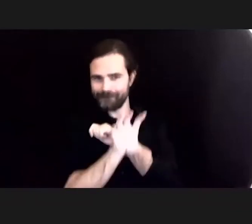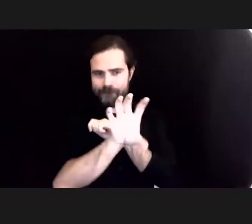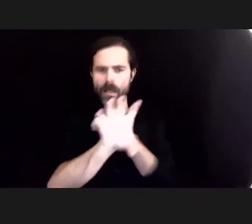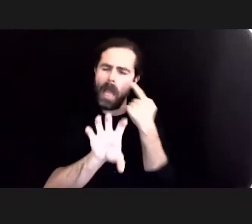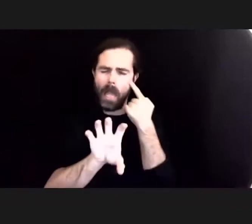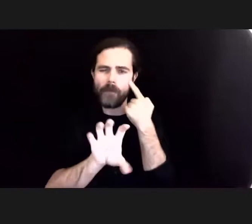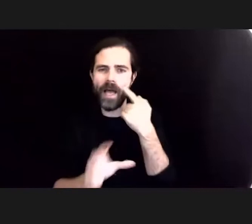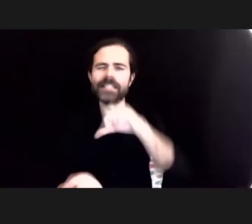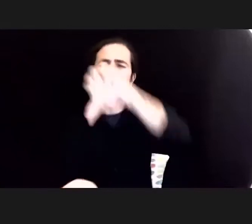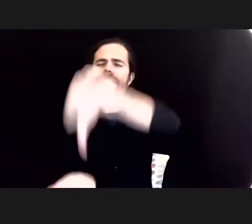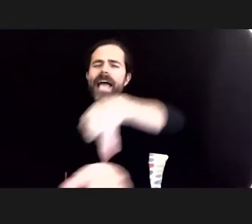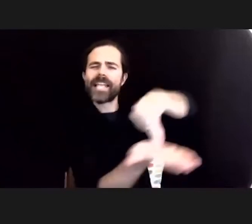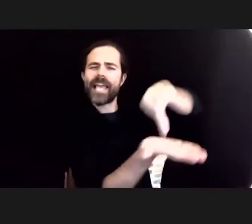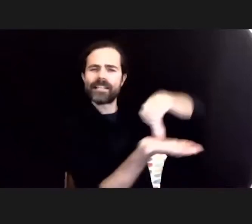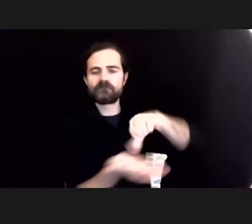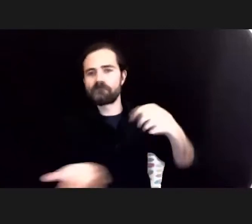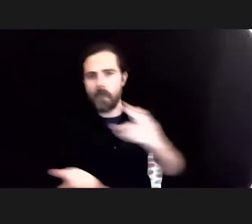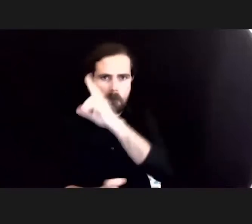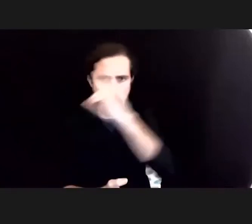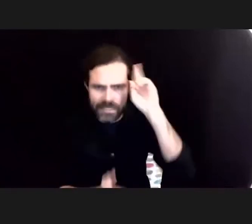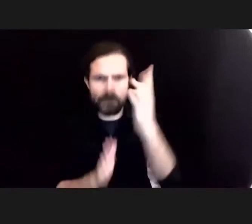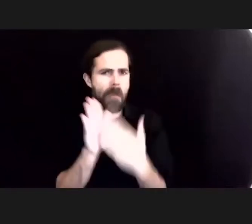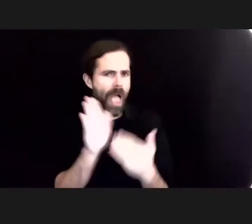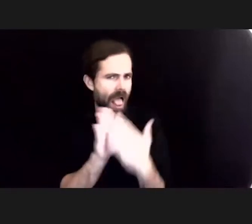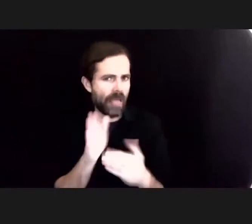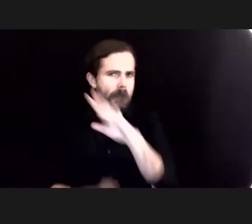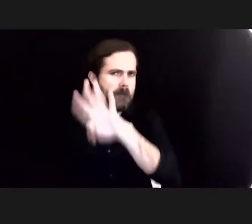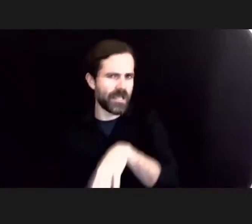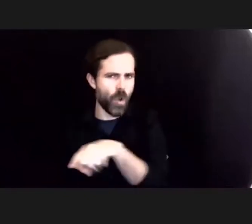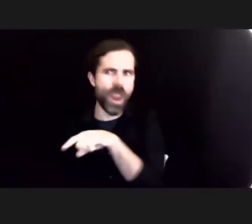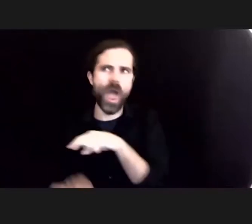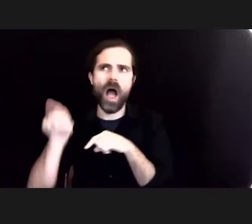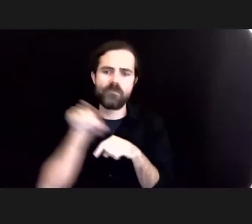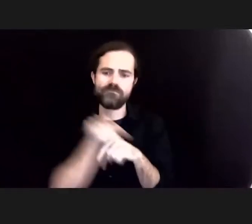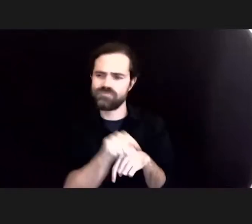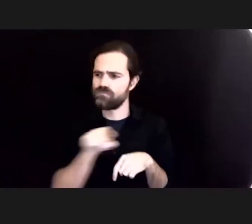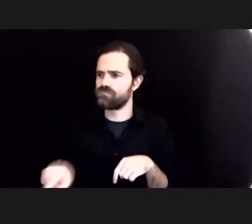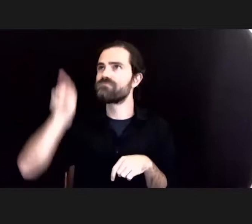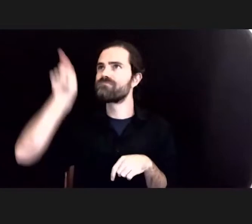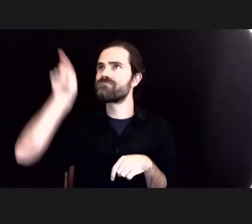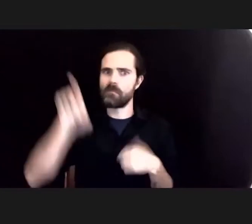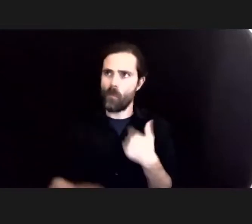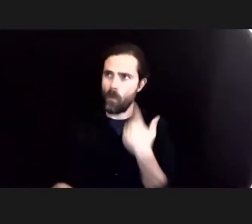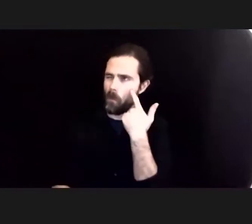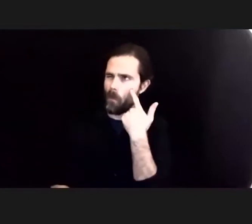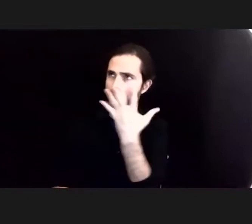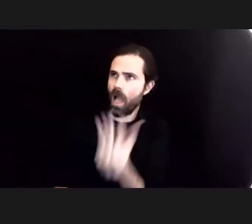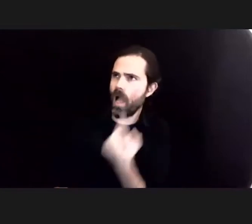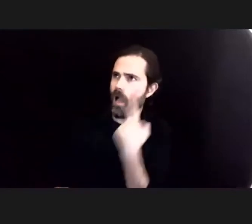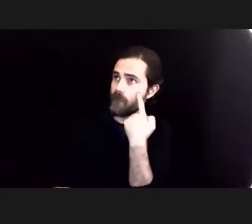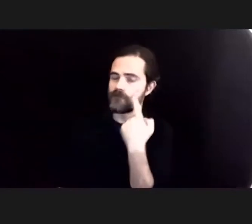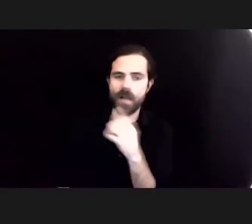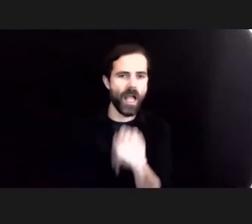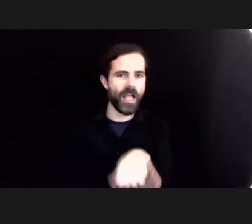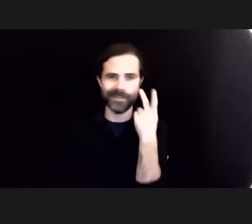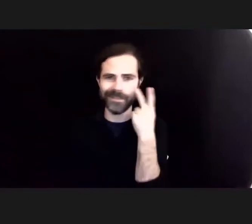like Madrid, Valencia, and Barcelona. If you click on the location icon, as you see, you can find the title